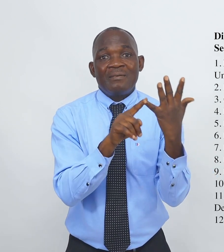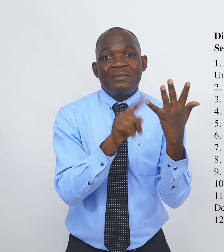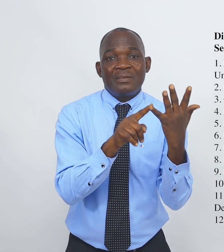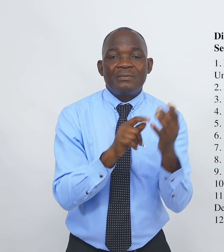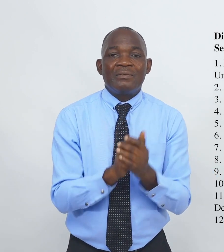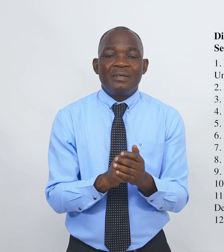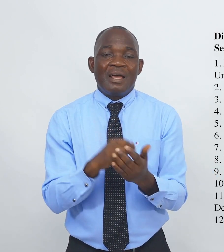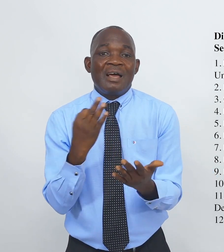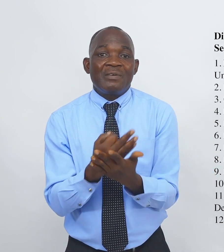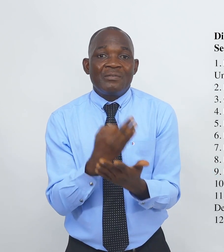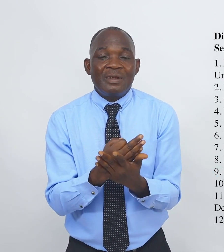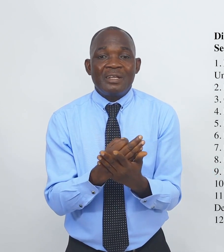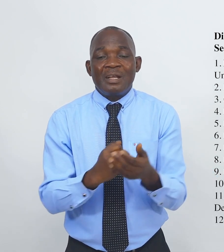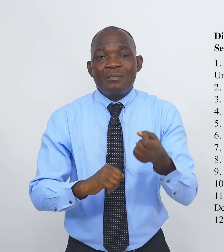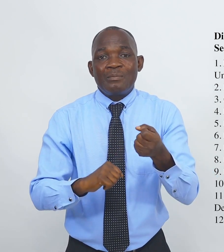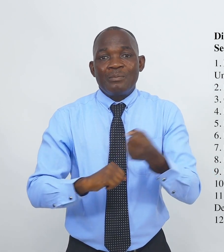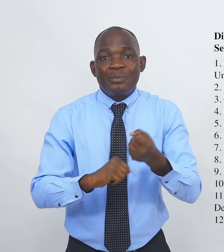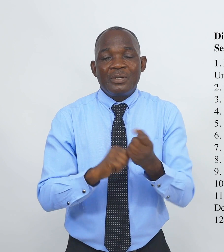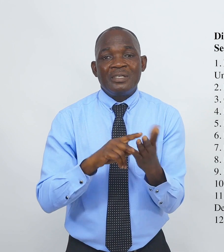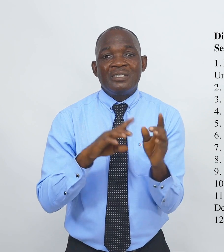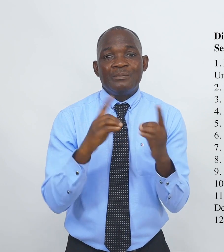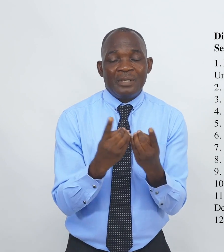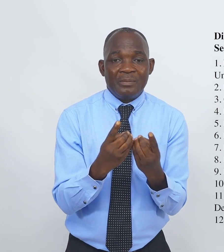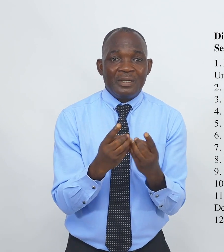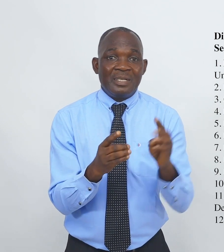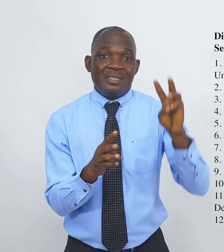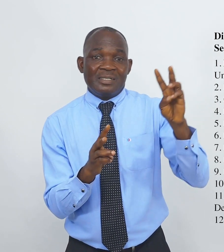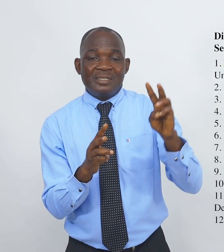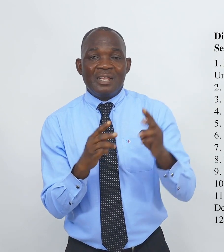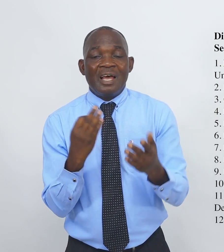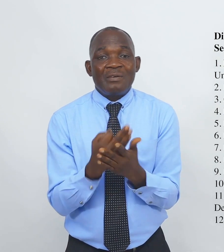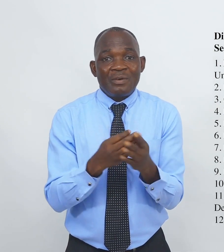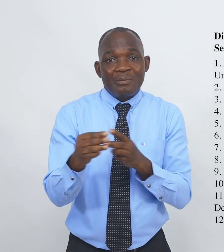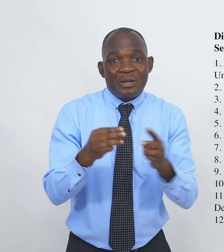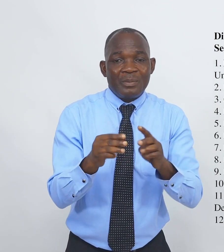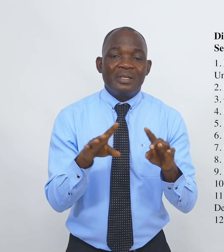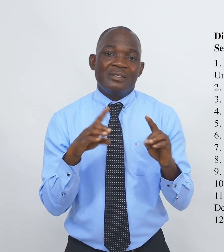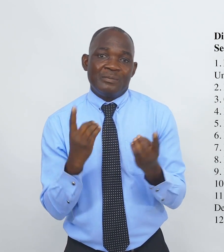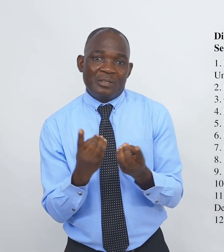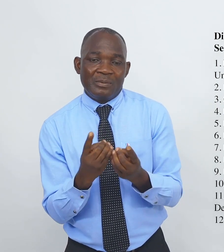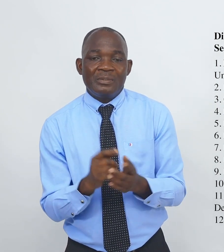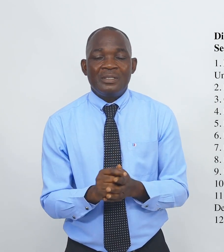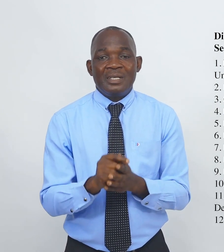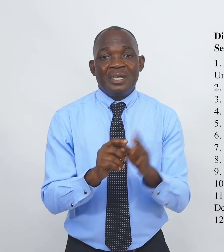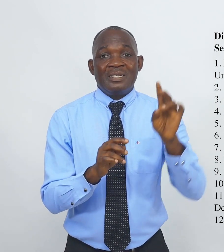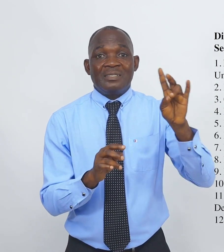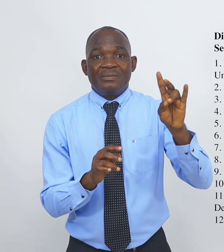5. Finance and Capital Department. 6. Funds Management Department. 7.